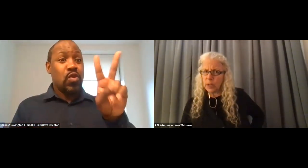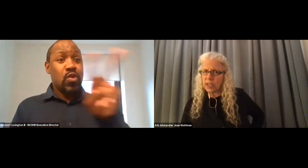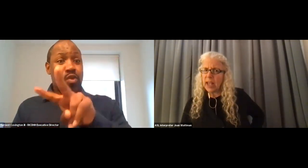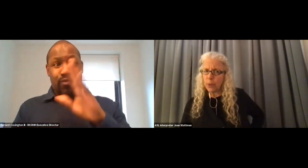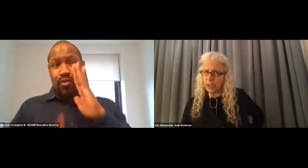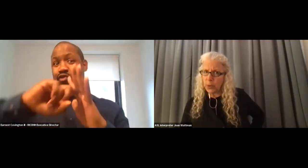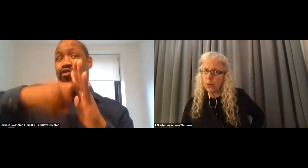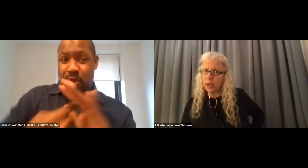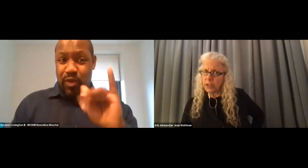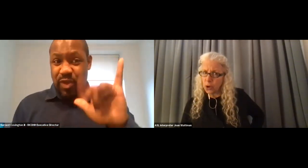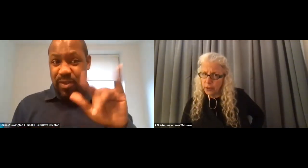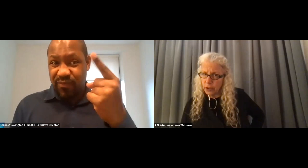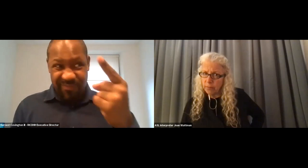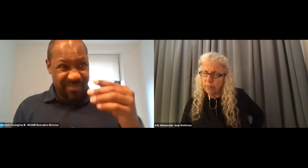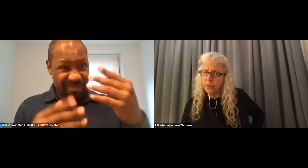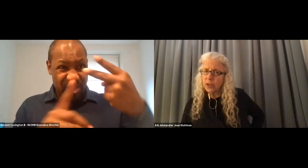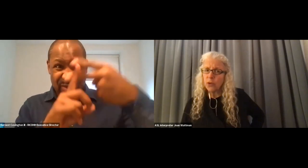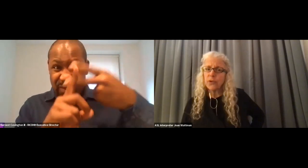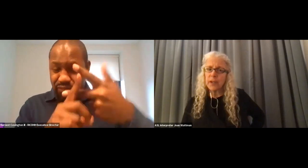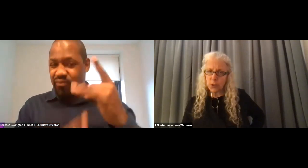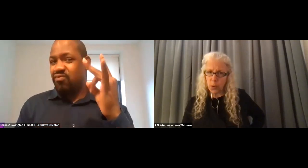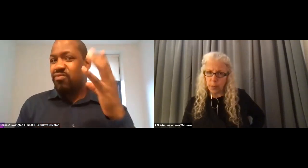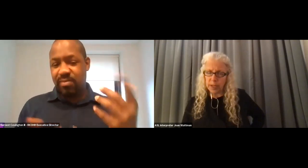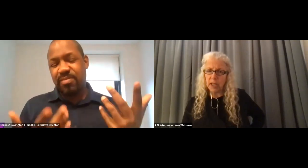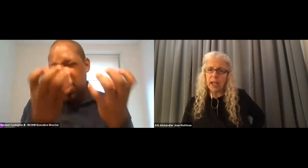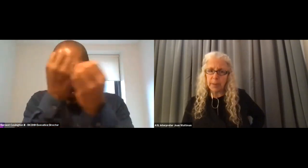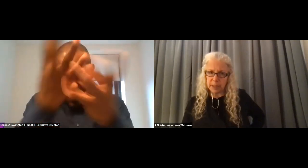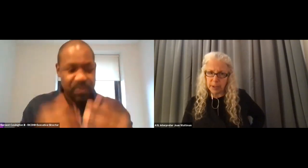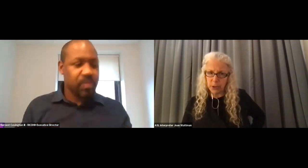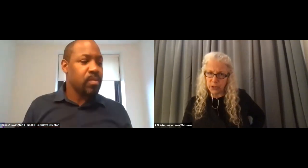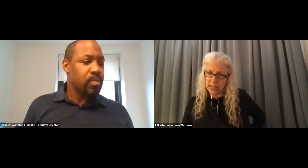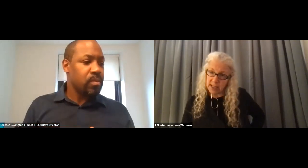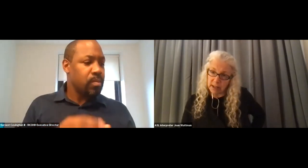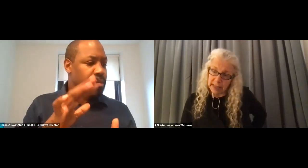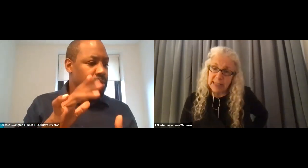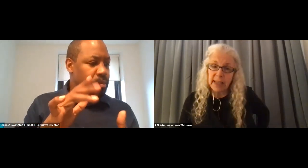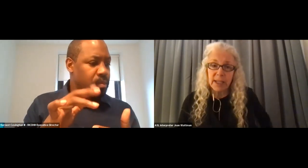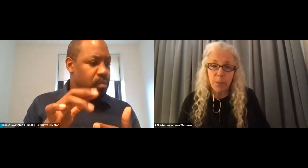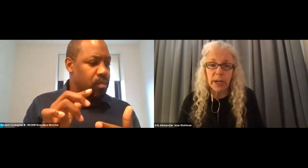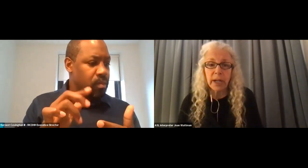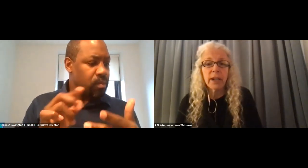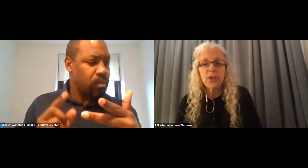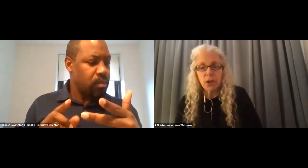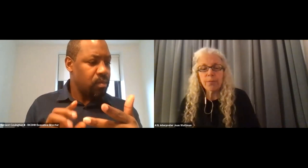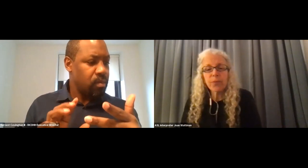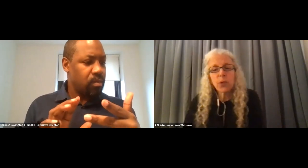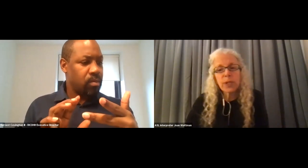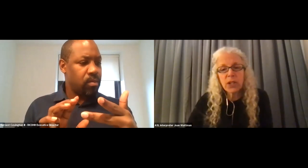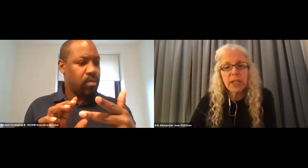Once FY21 is over, those funds won't be able to be used. That's at least at this point. So we're starting to